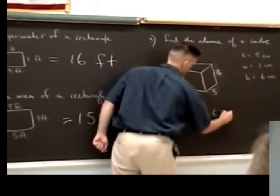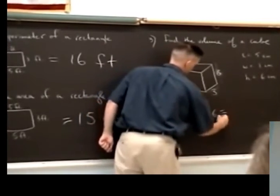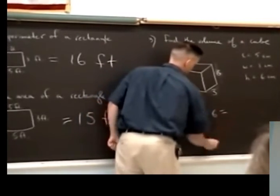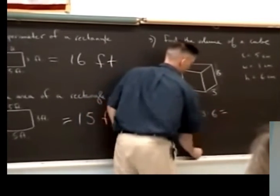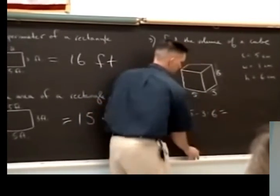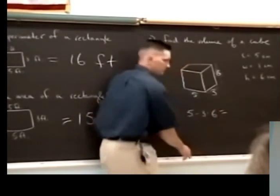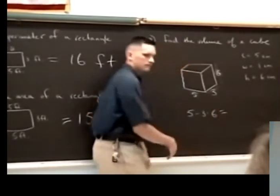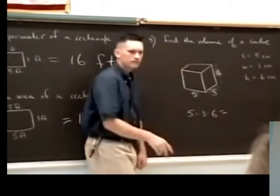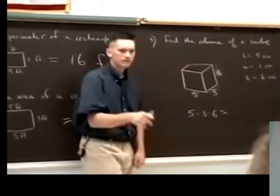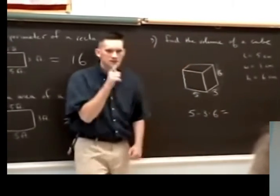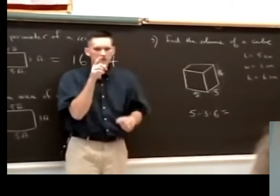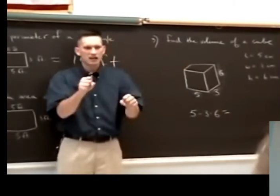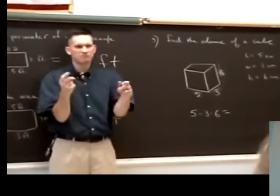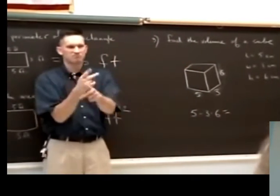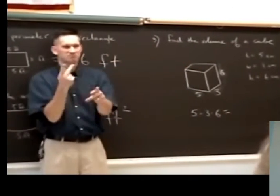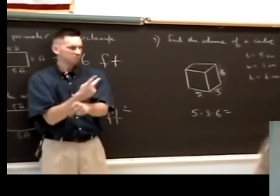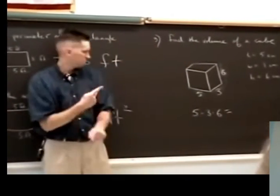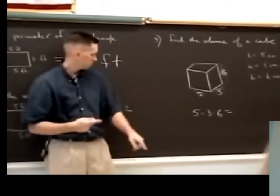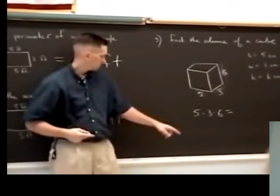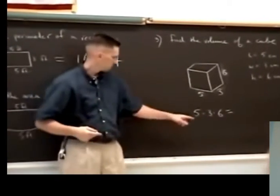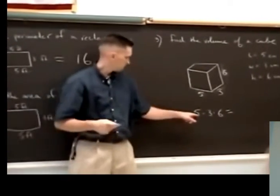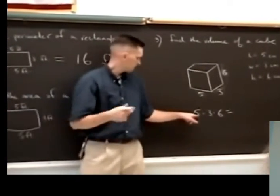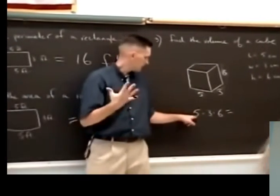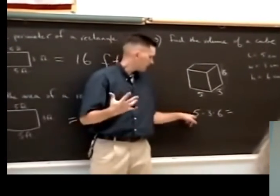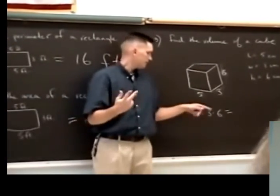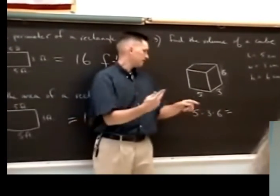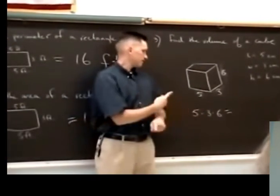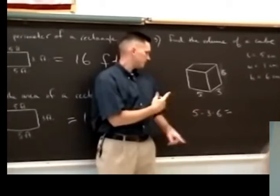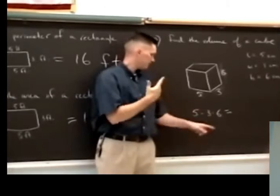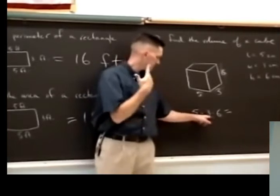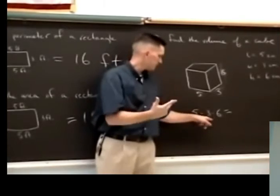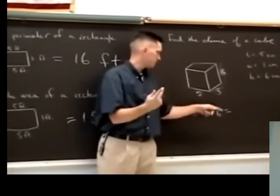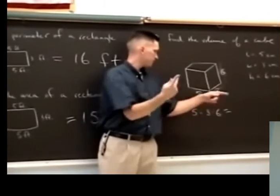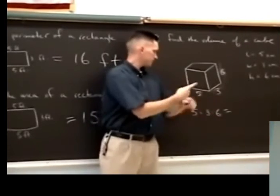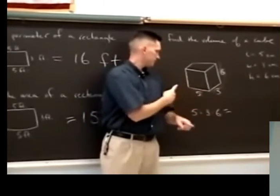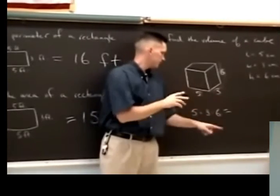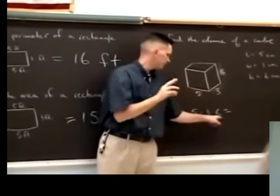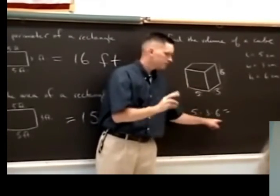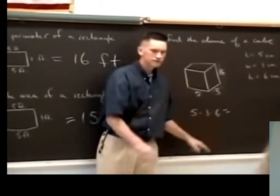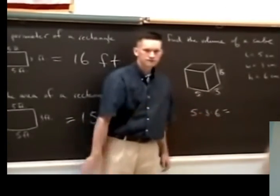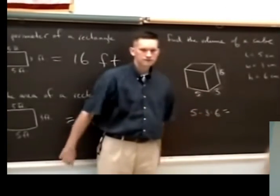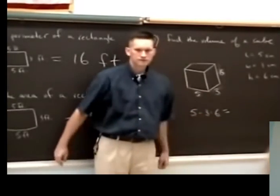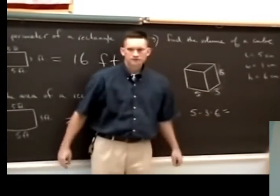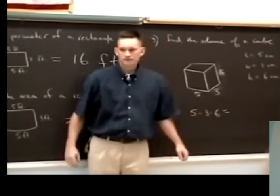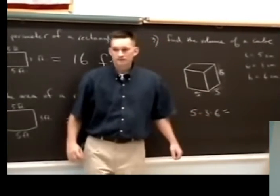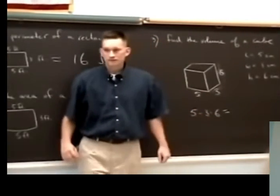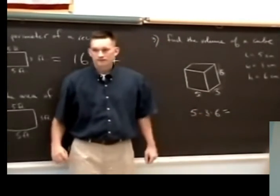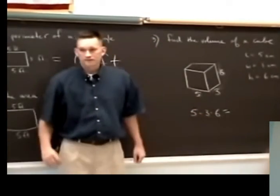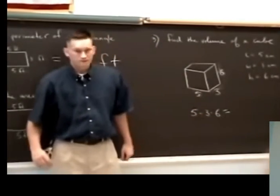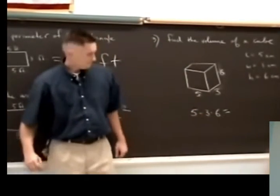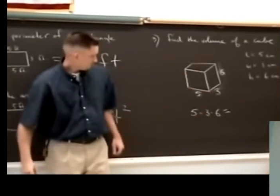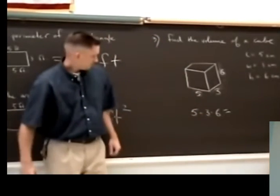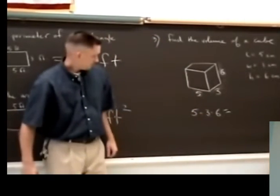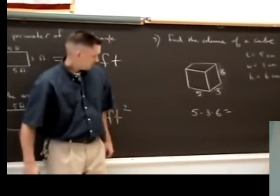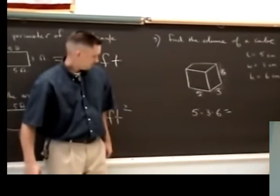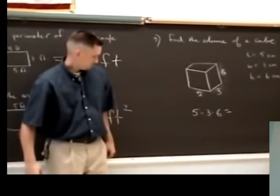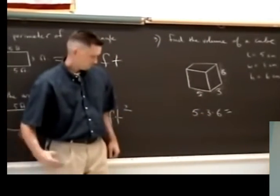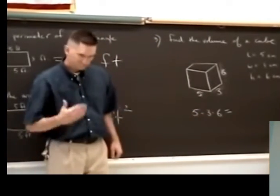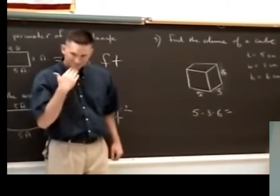to continue on the game. So just like that, we would substitute these numbers, and you would take 5, multiply it times